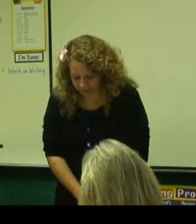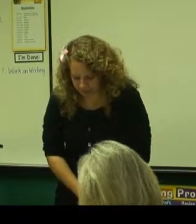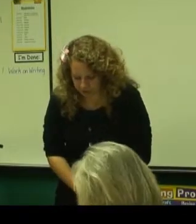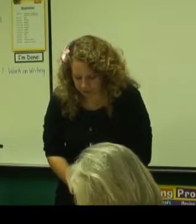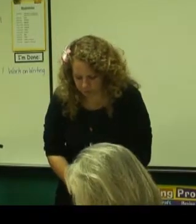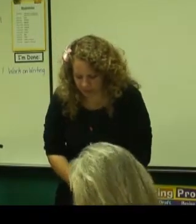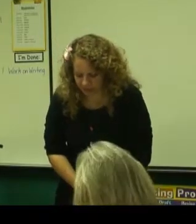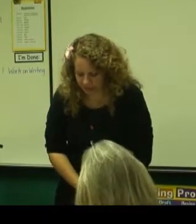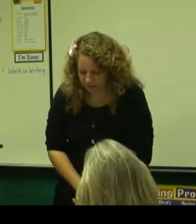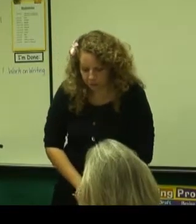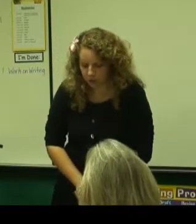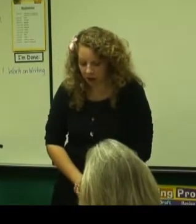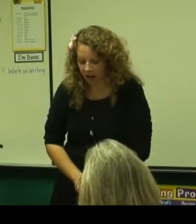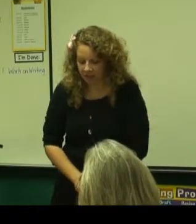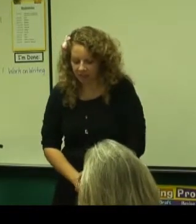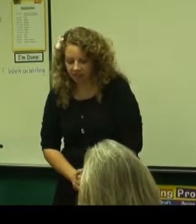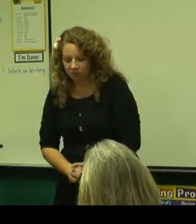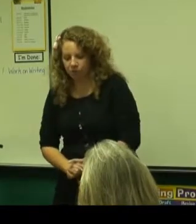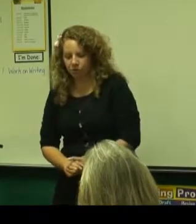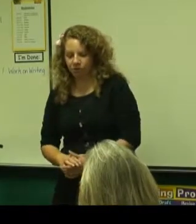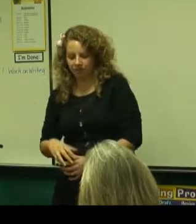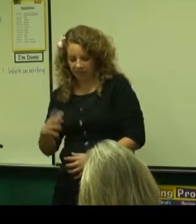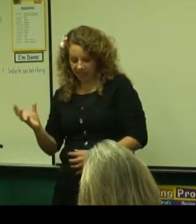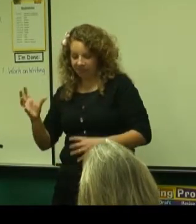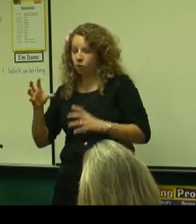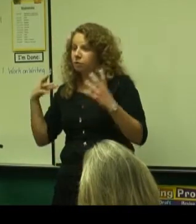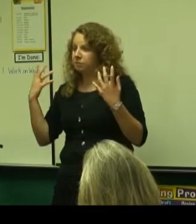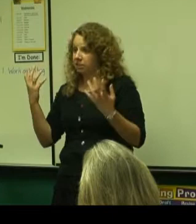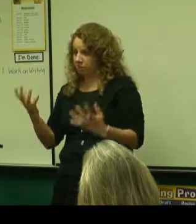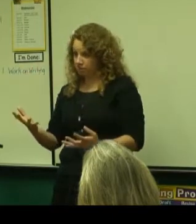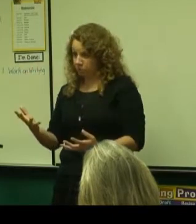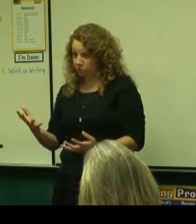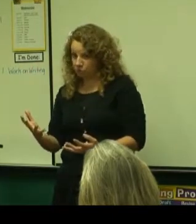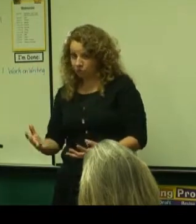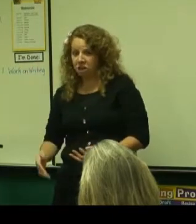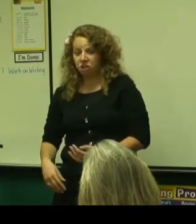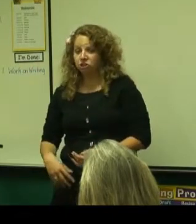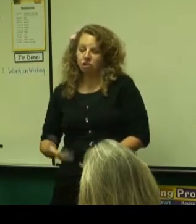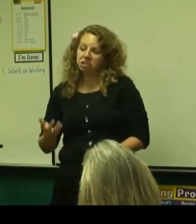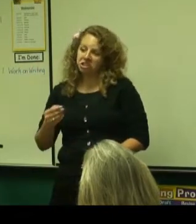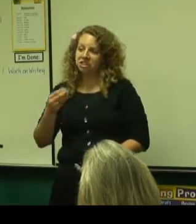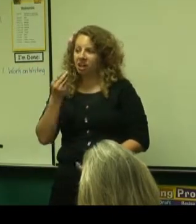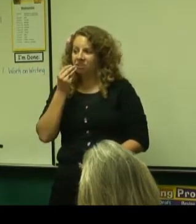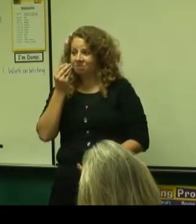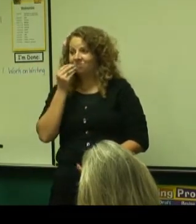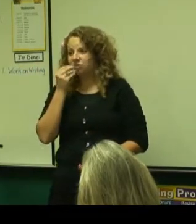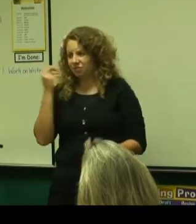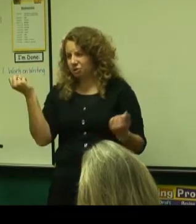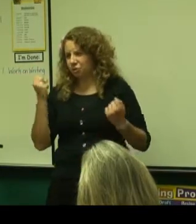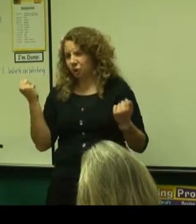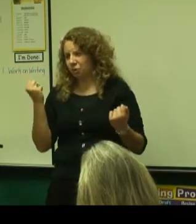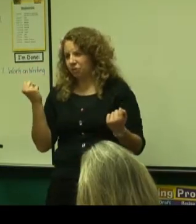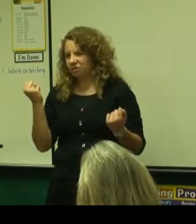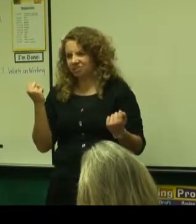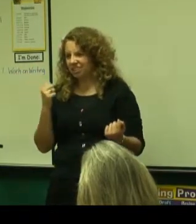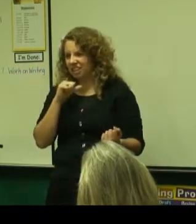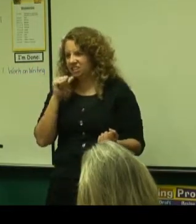Okay, so it would be it food hot it. So in the negative, it would be that the food is cold. So you could just say, oh, the food's cold. It's not